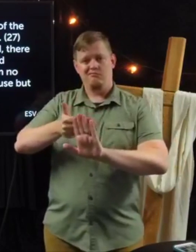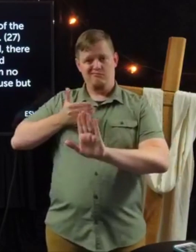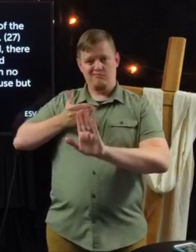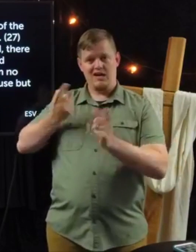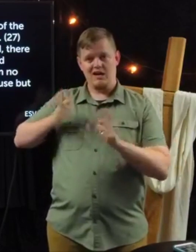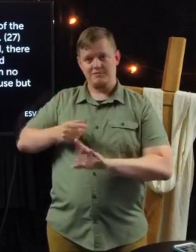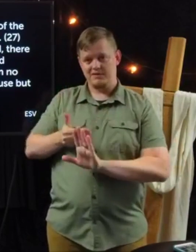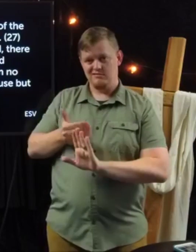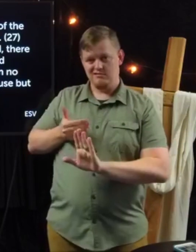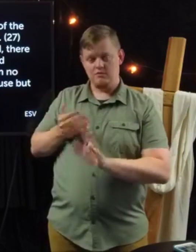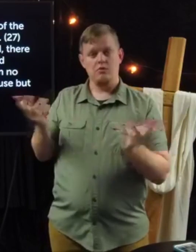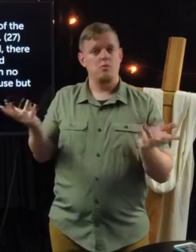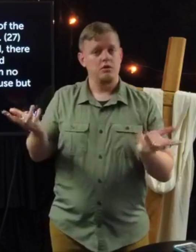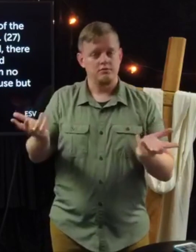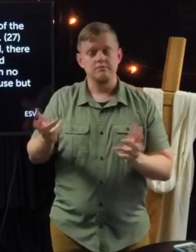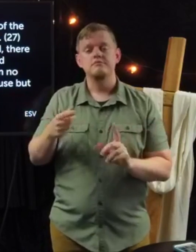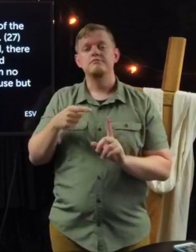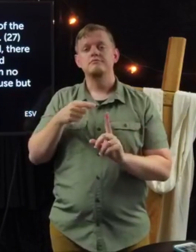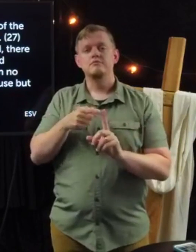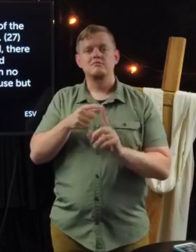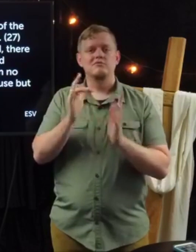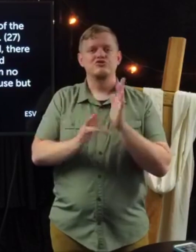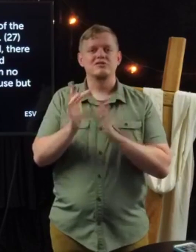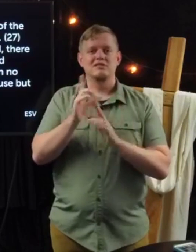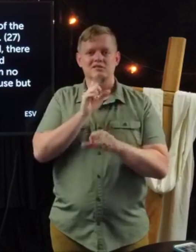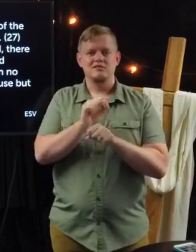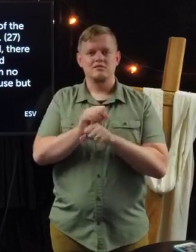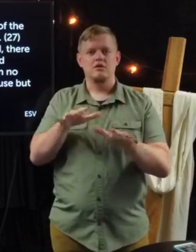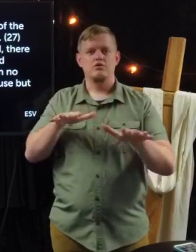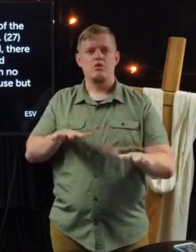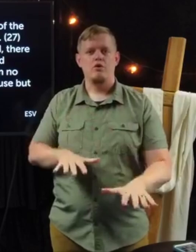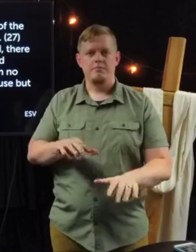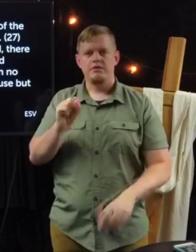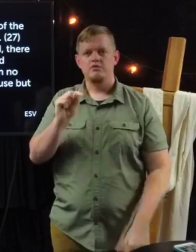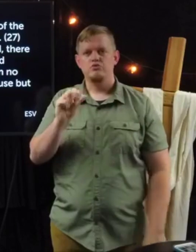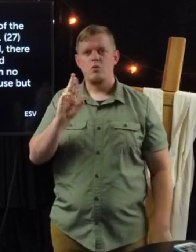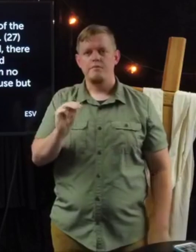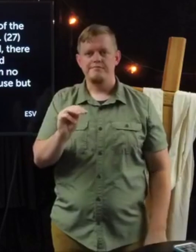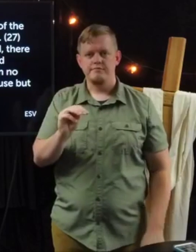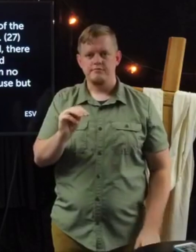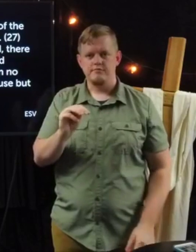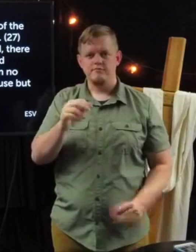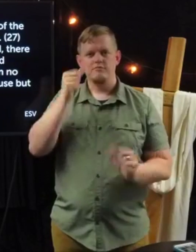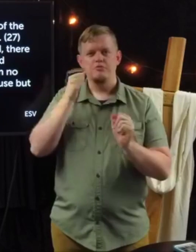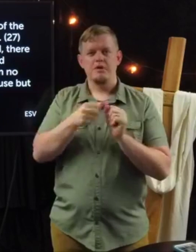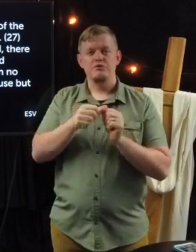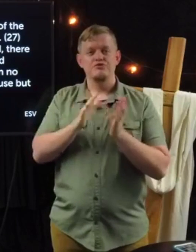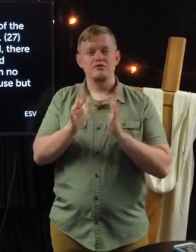So now, understand before this, what has just happened is that Jesus has just calmed the storm.